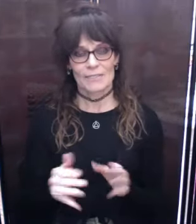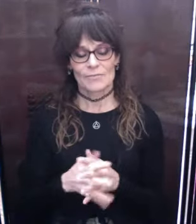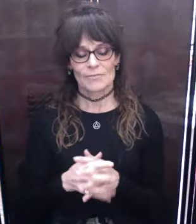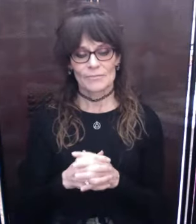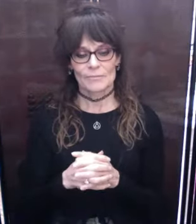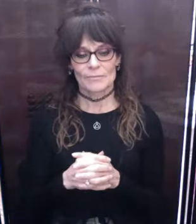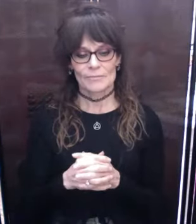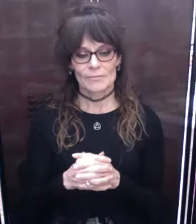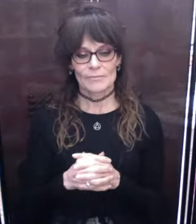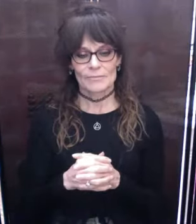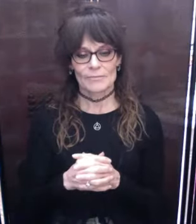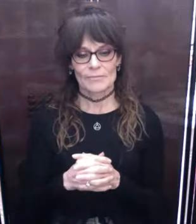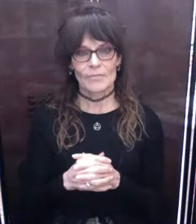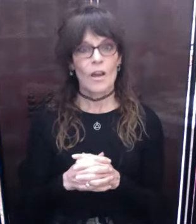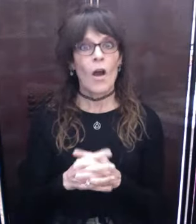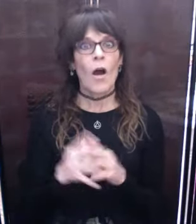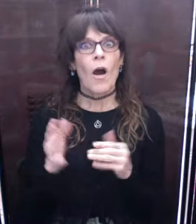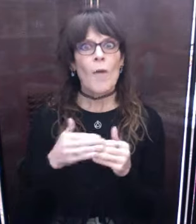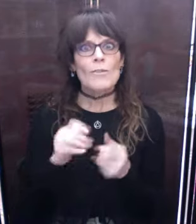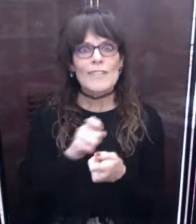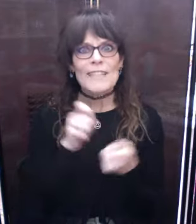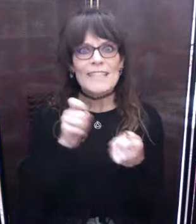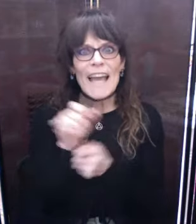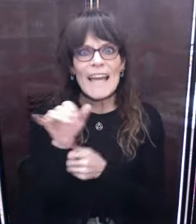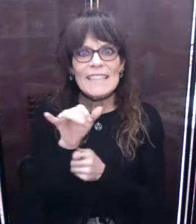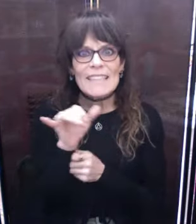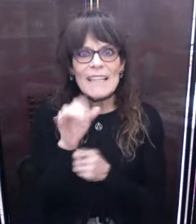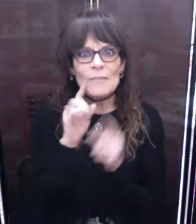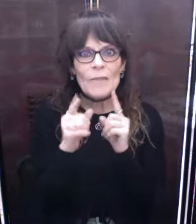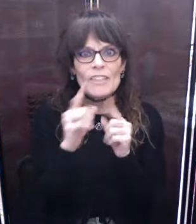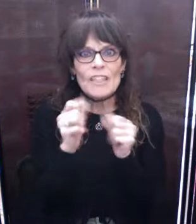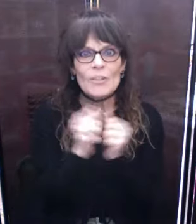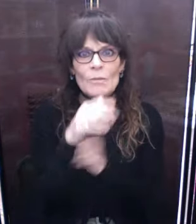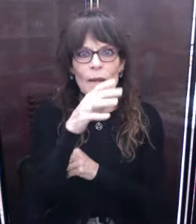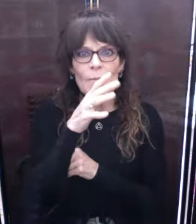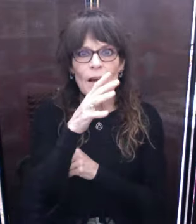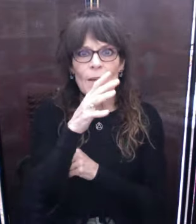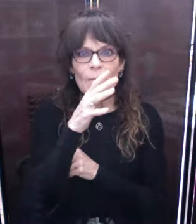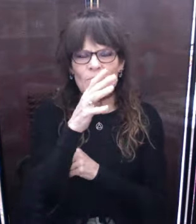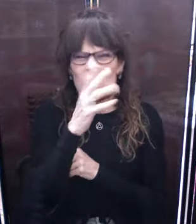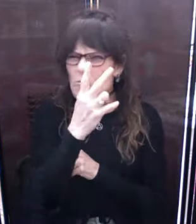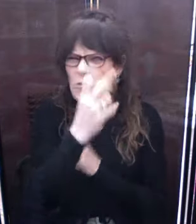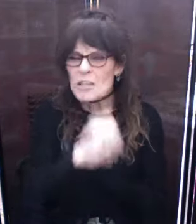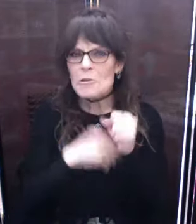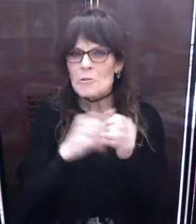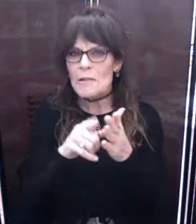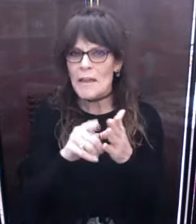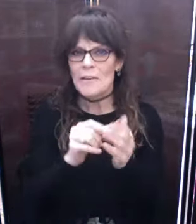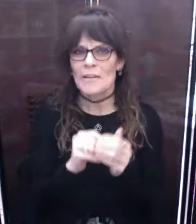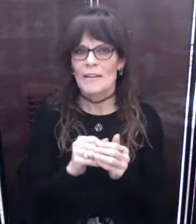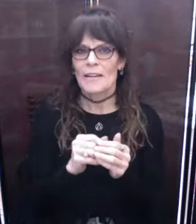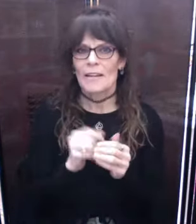Had almost the exact same conversation with my mom about 3 years later, the night before we were going to bury my